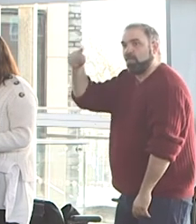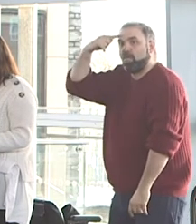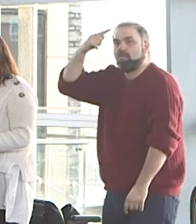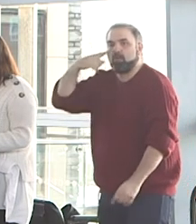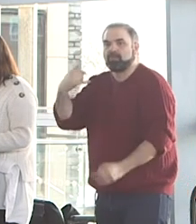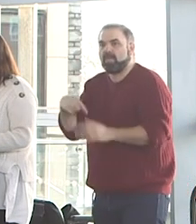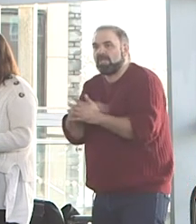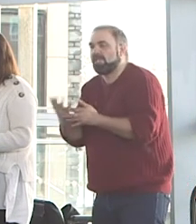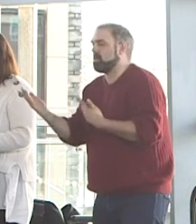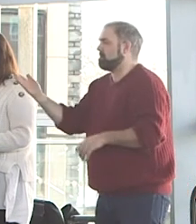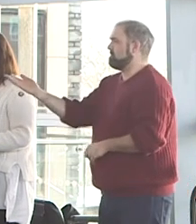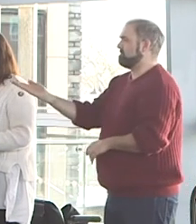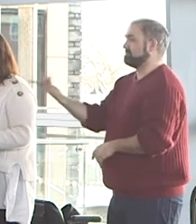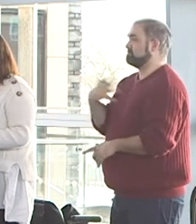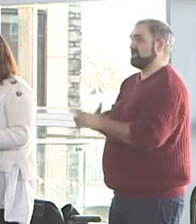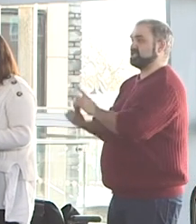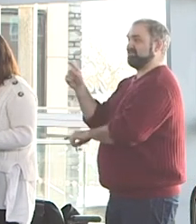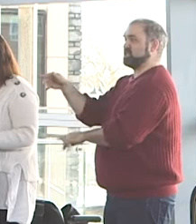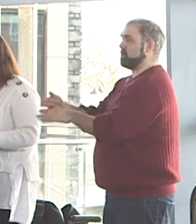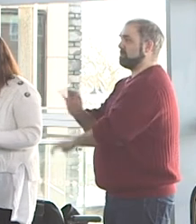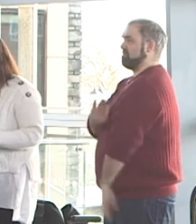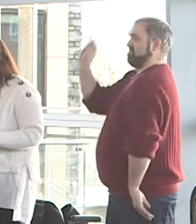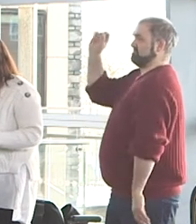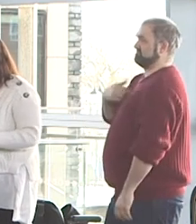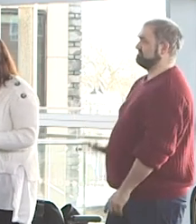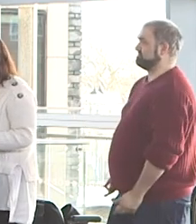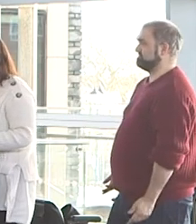was illegal. Obviously, I didn't get those jobs.